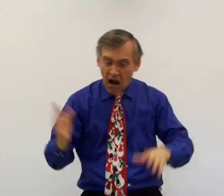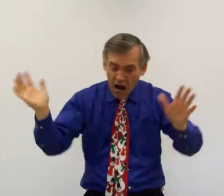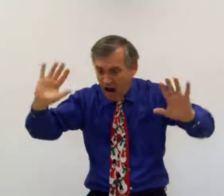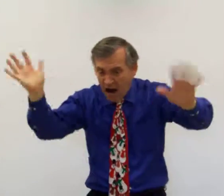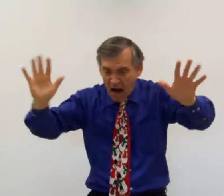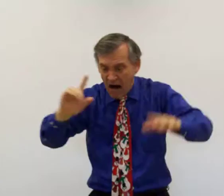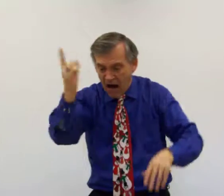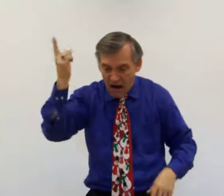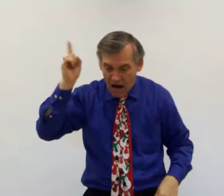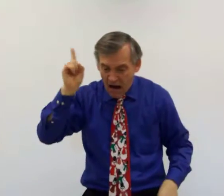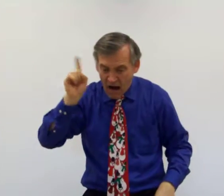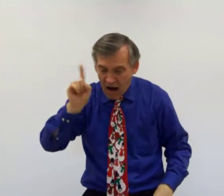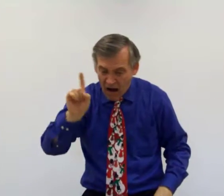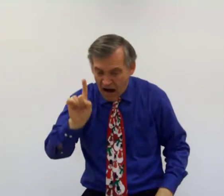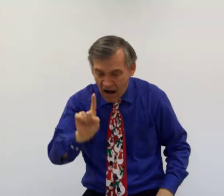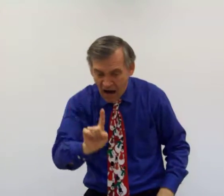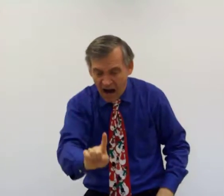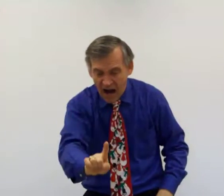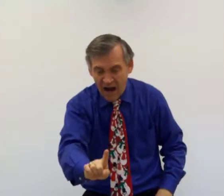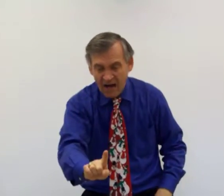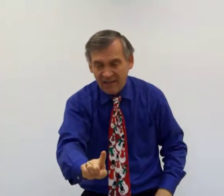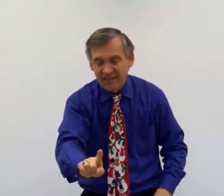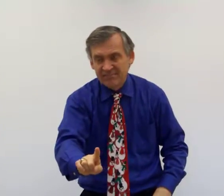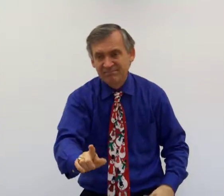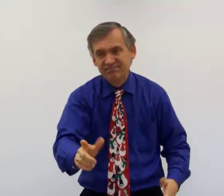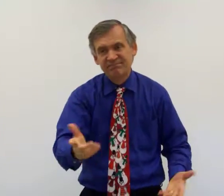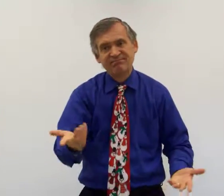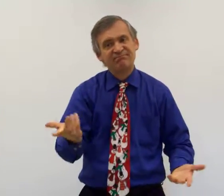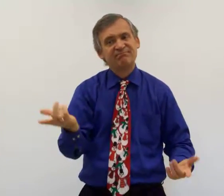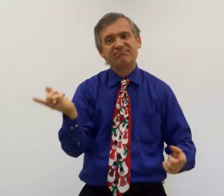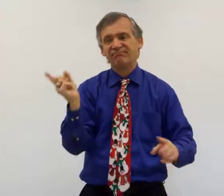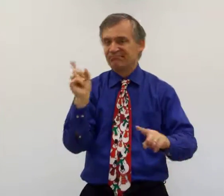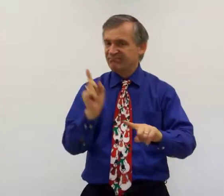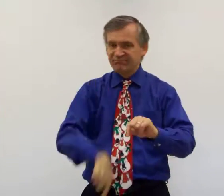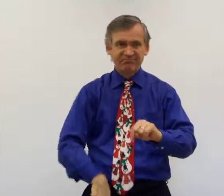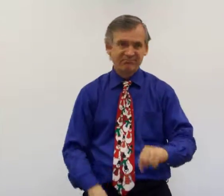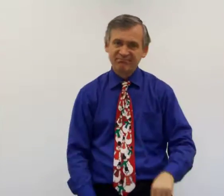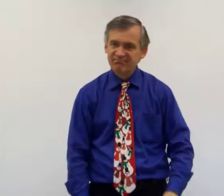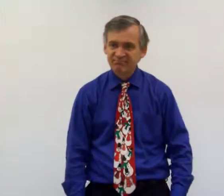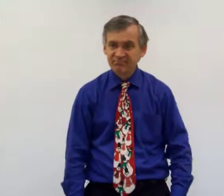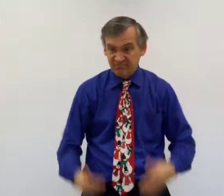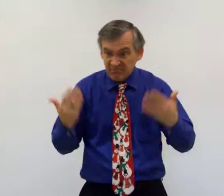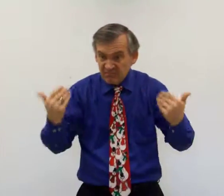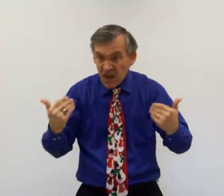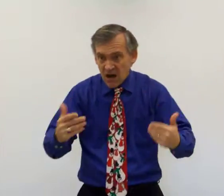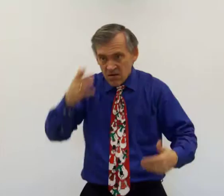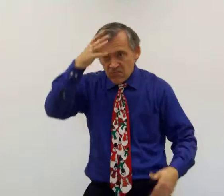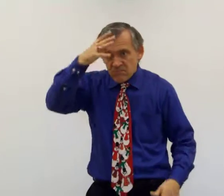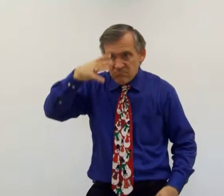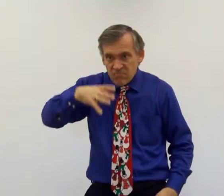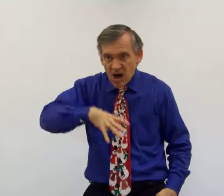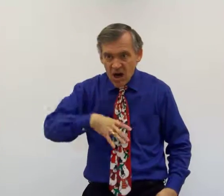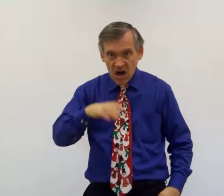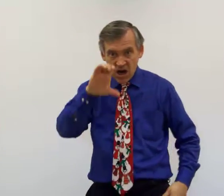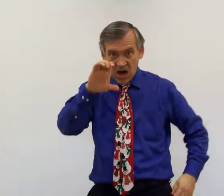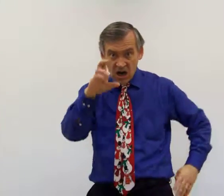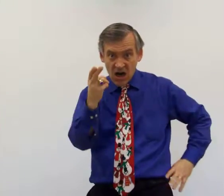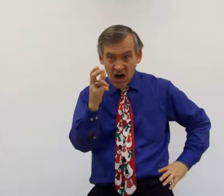But all was in vain. This time, the ghostly ferryman was deaf to his prayers.